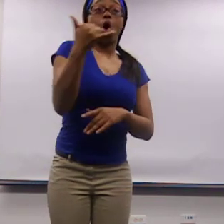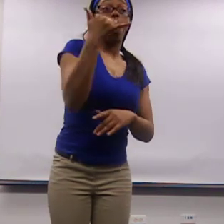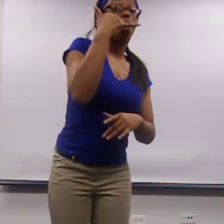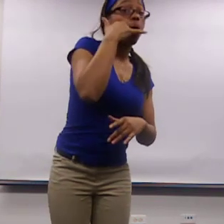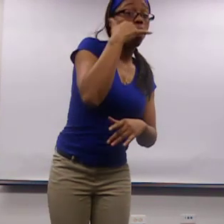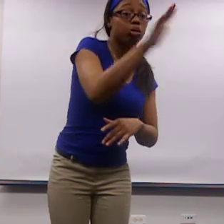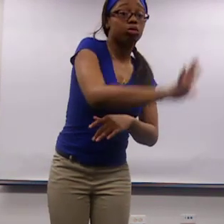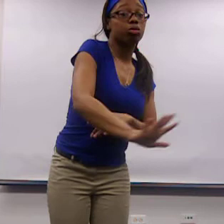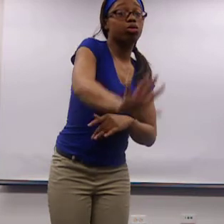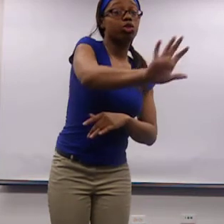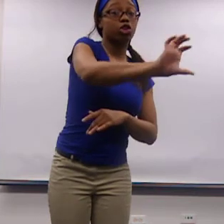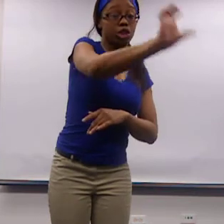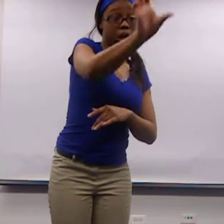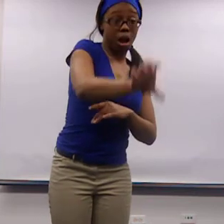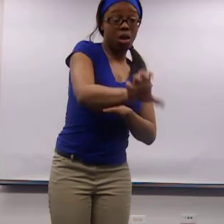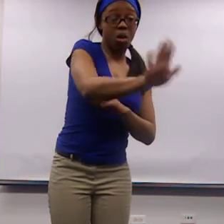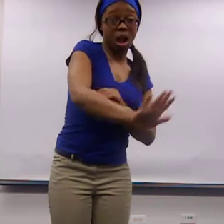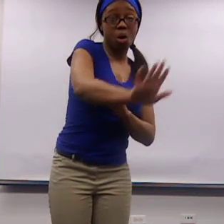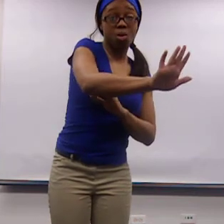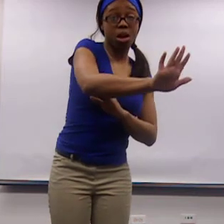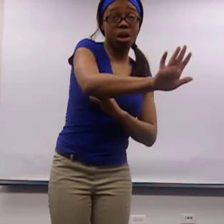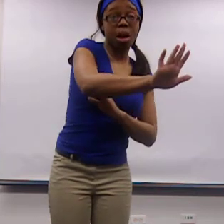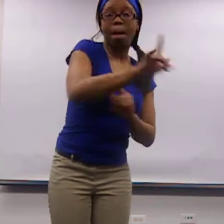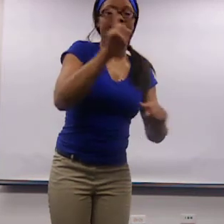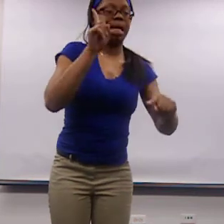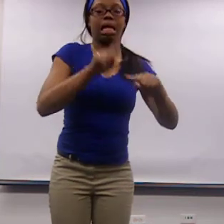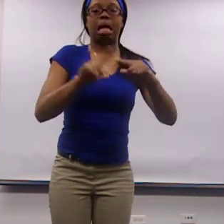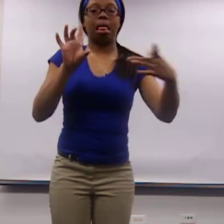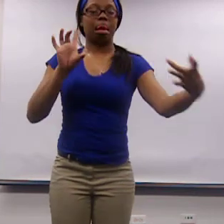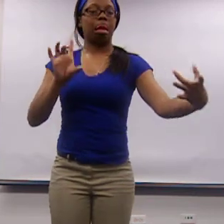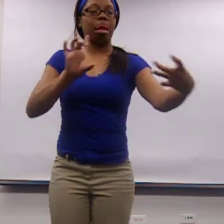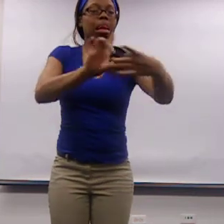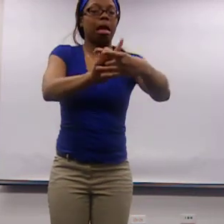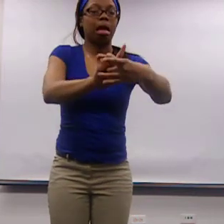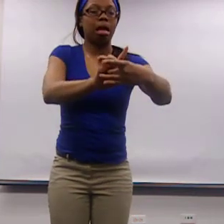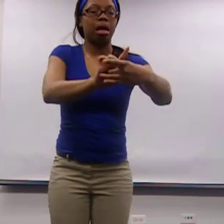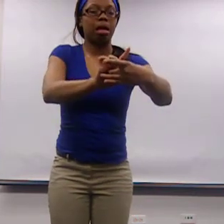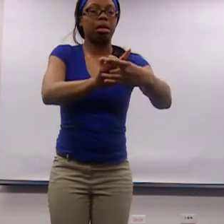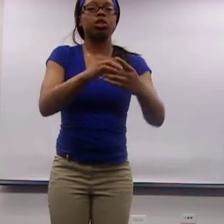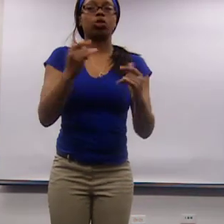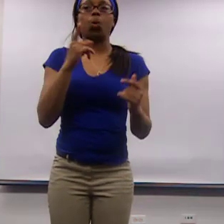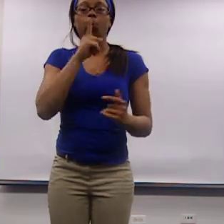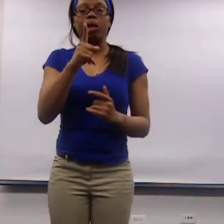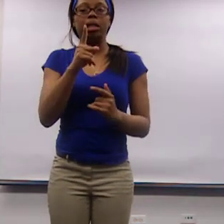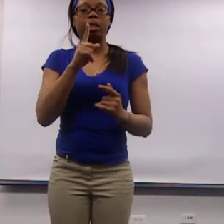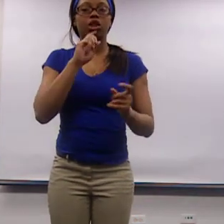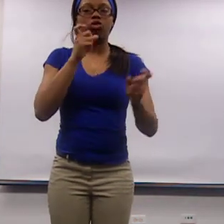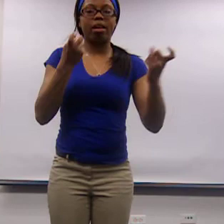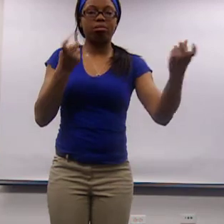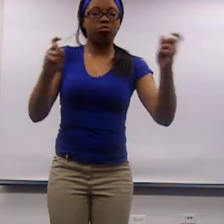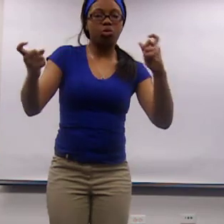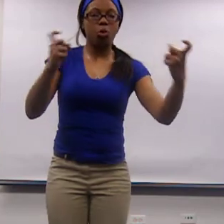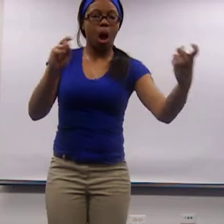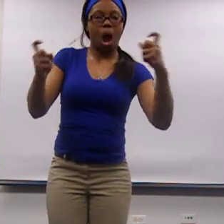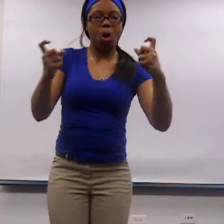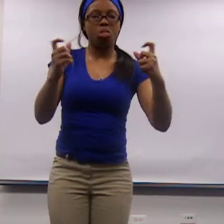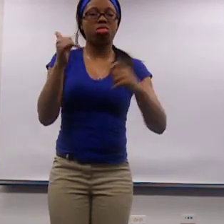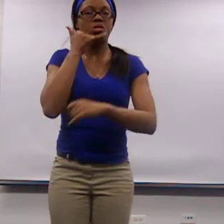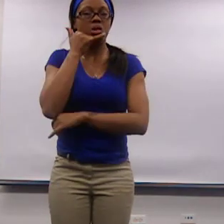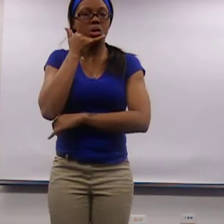me. And they can't just like link the call. They manually are rerouting the calls. So I'm sure that paints a pretty funny